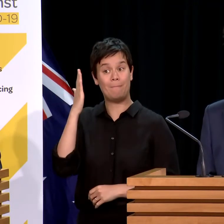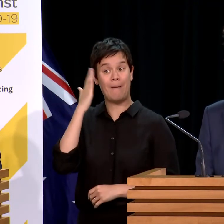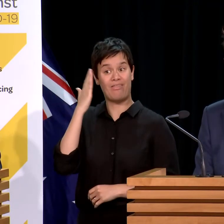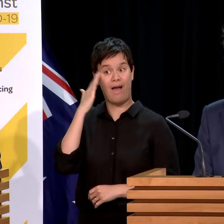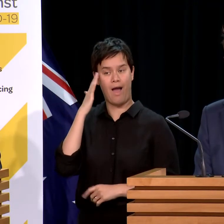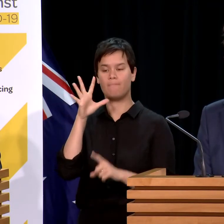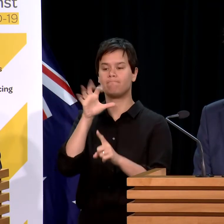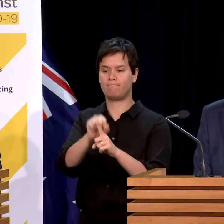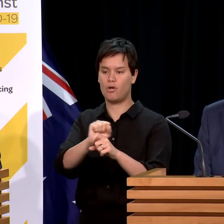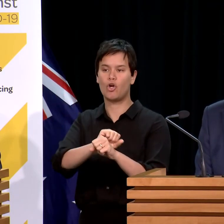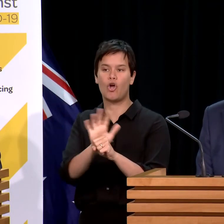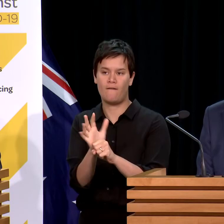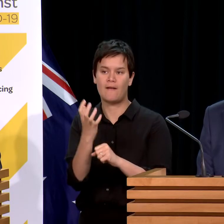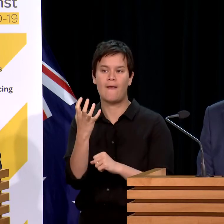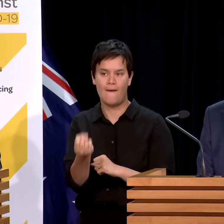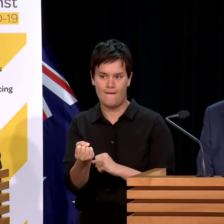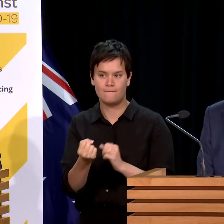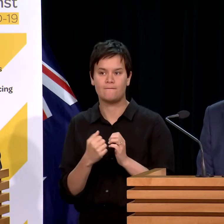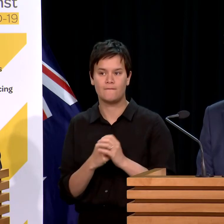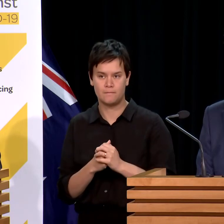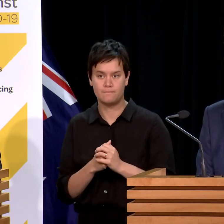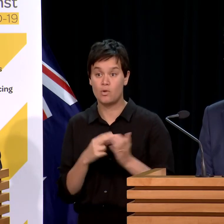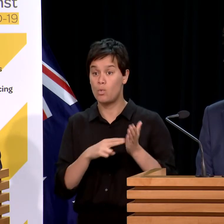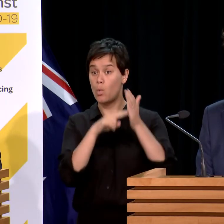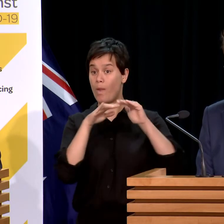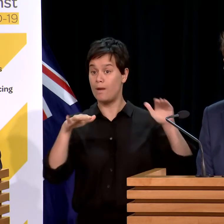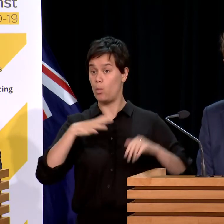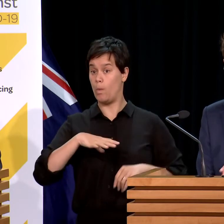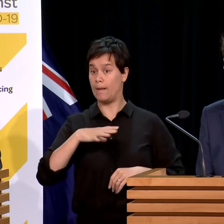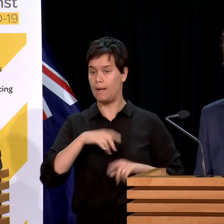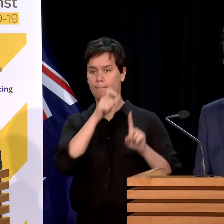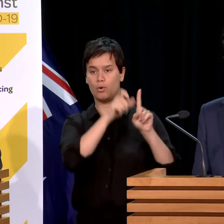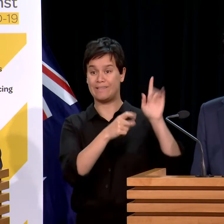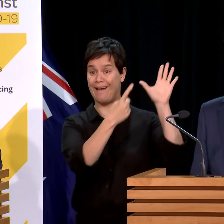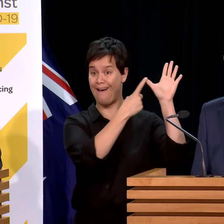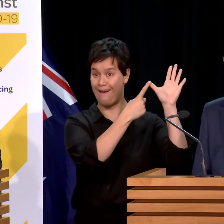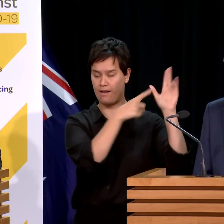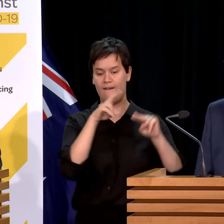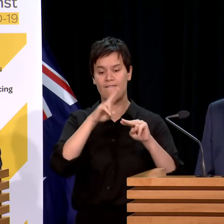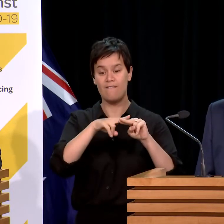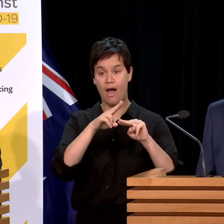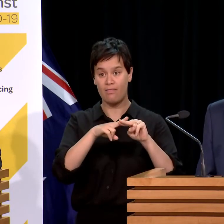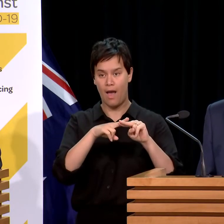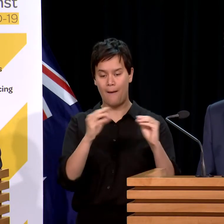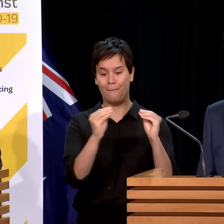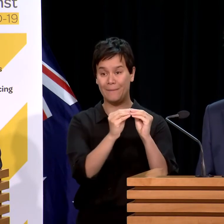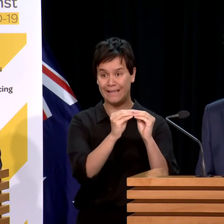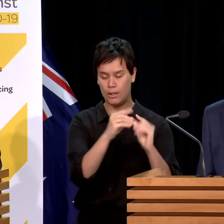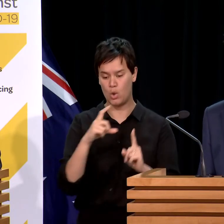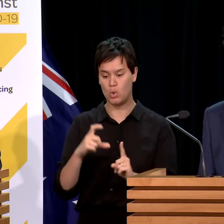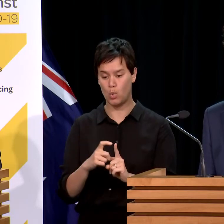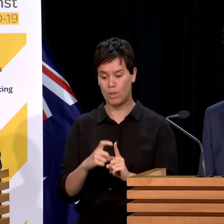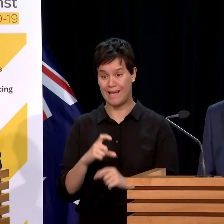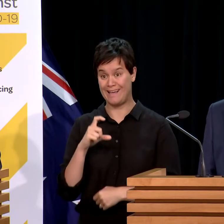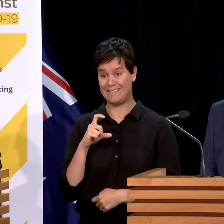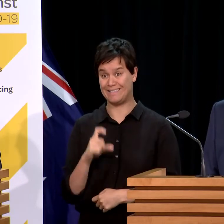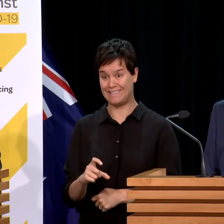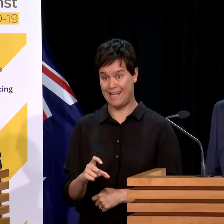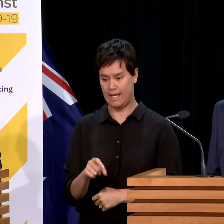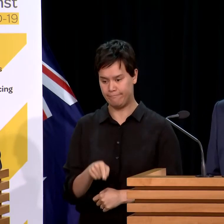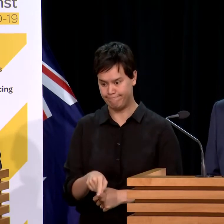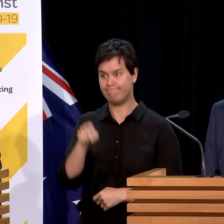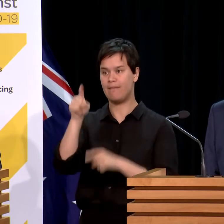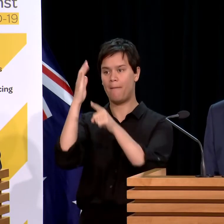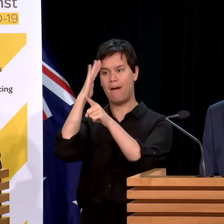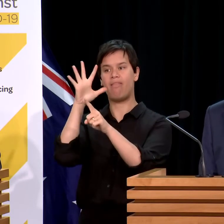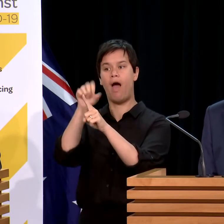C, that's a young child, toddler. Just to emphasise, as the Minister has said, this person has